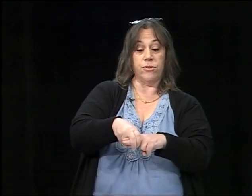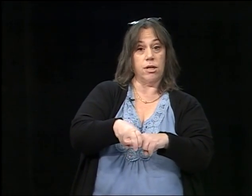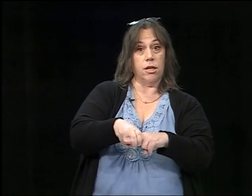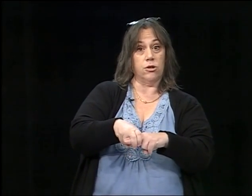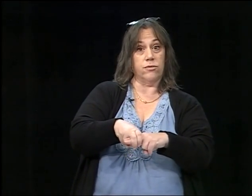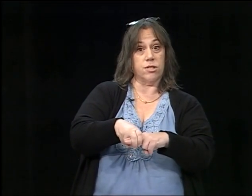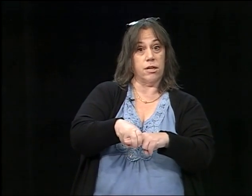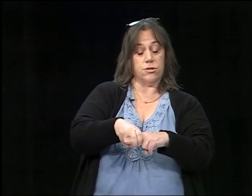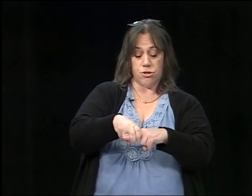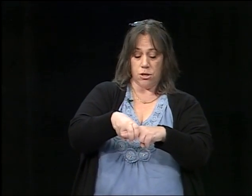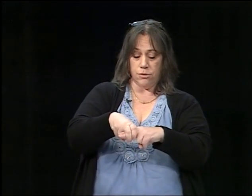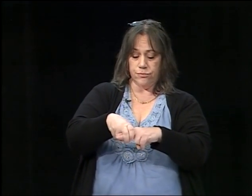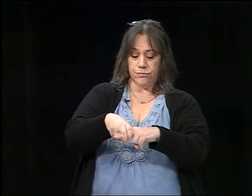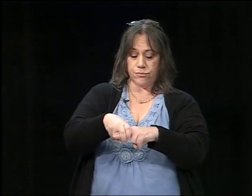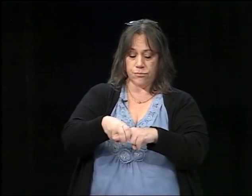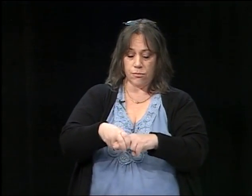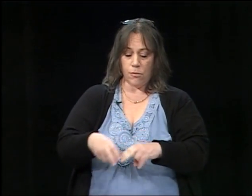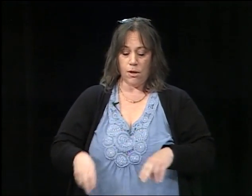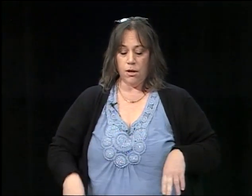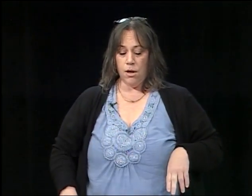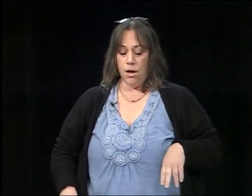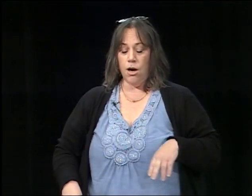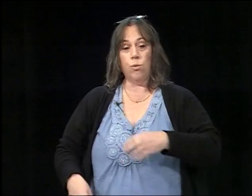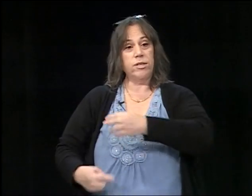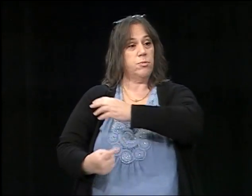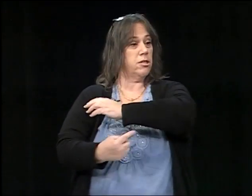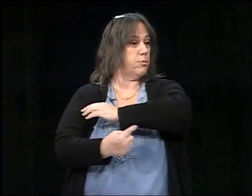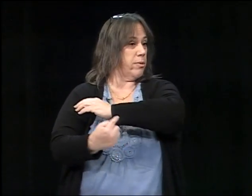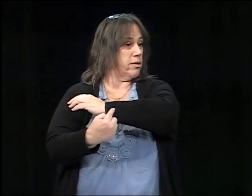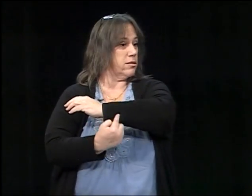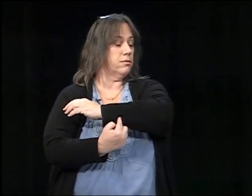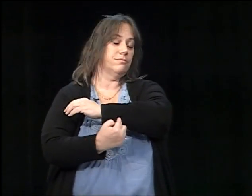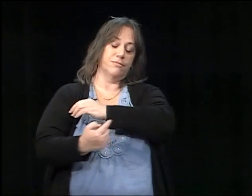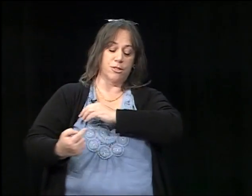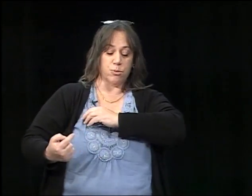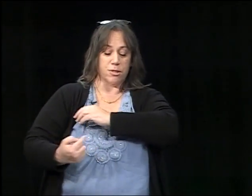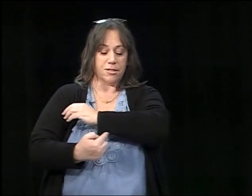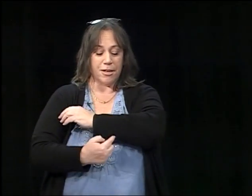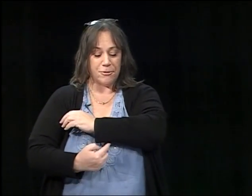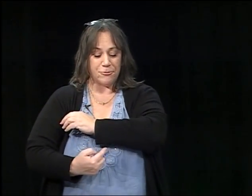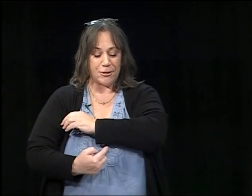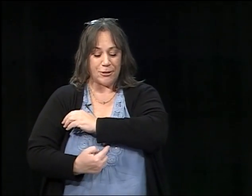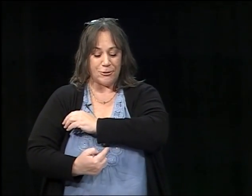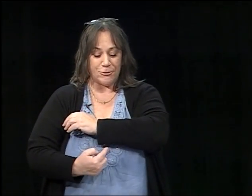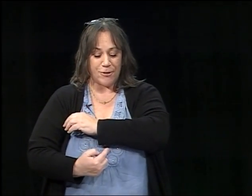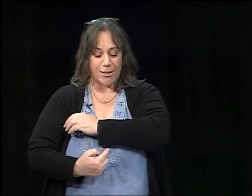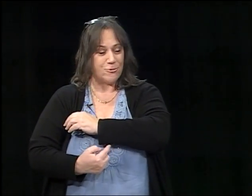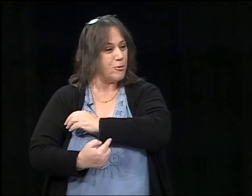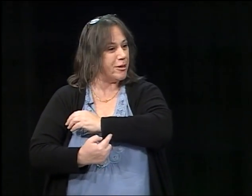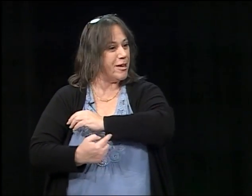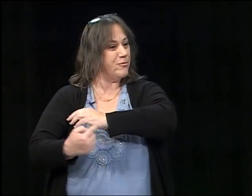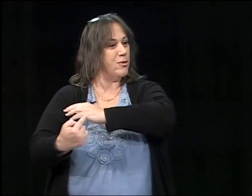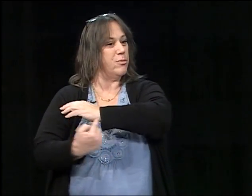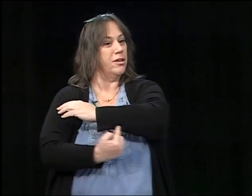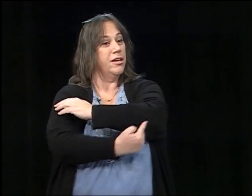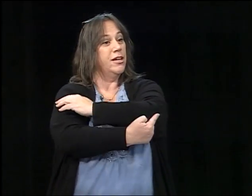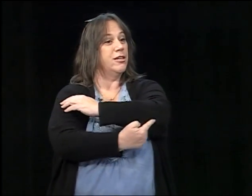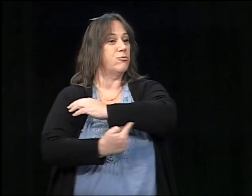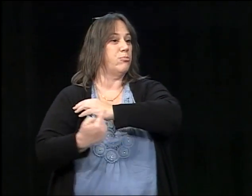hanging over the side of the chair. A wastepaper basket. This one's kind of really old-fashioned where it came from, but it